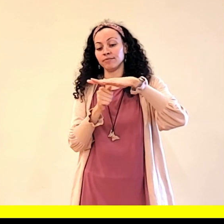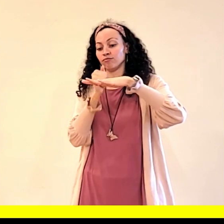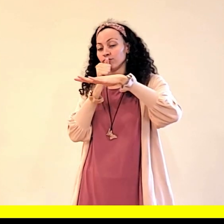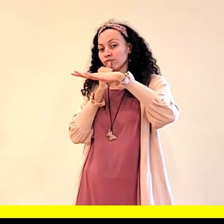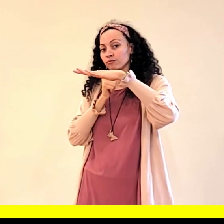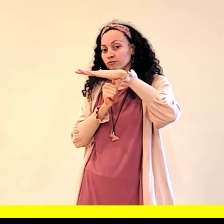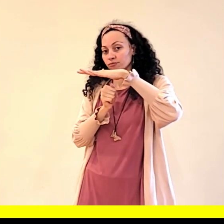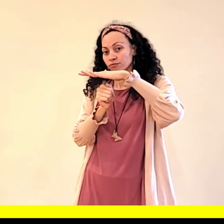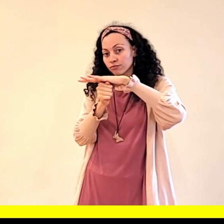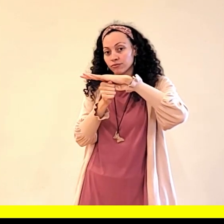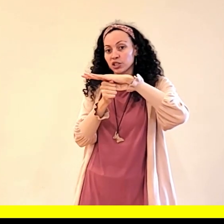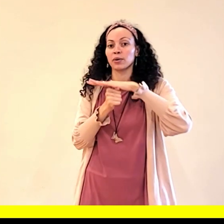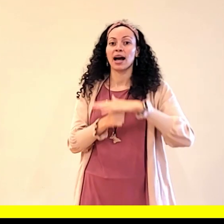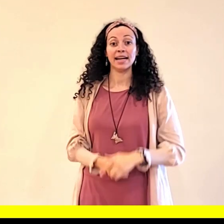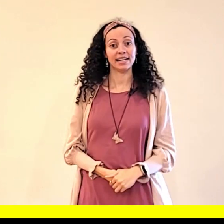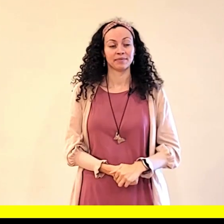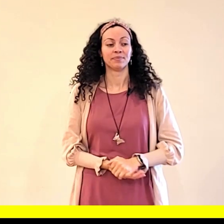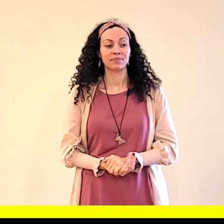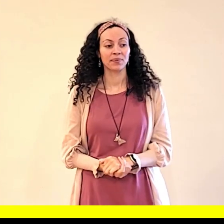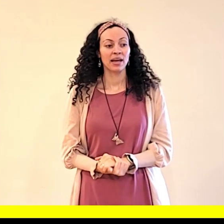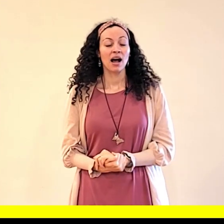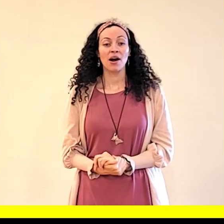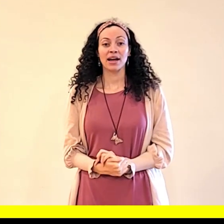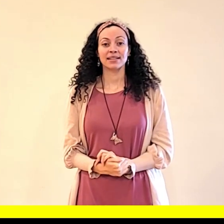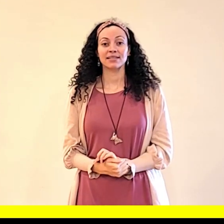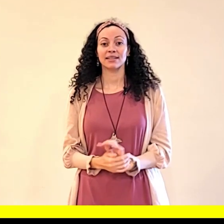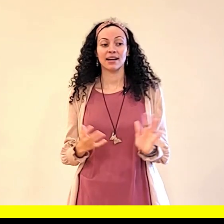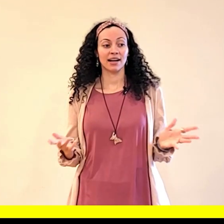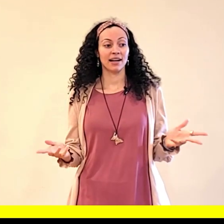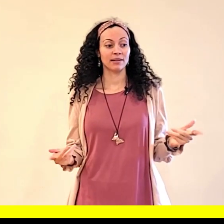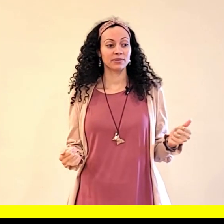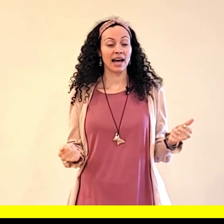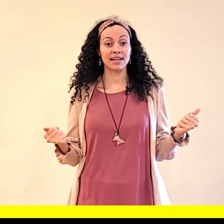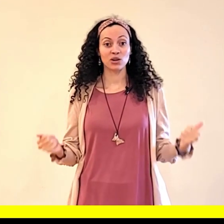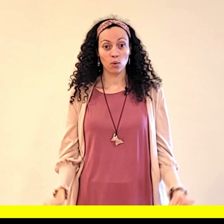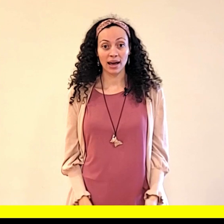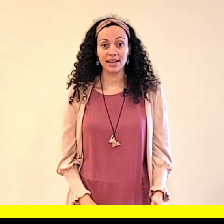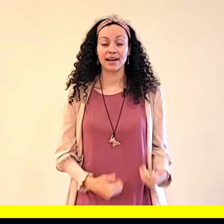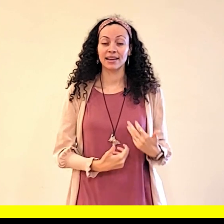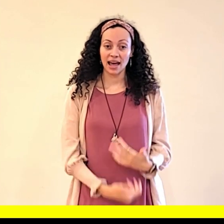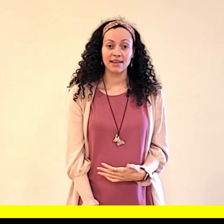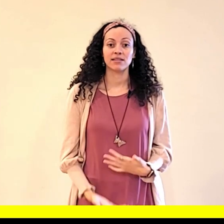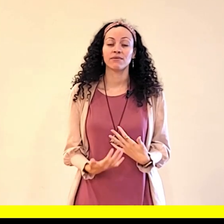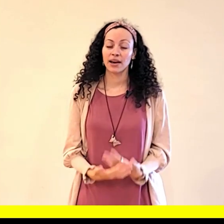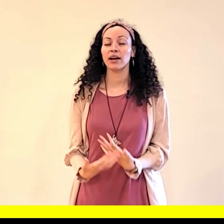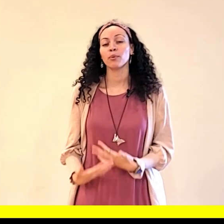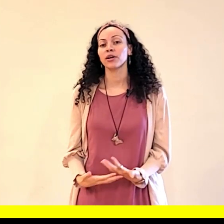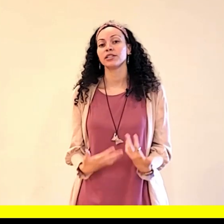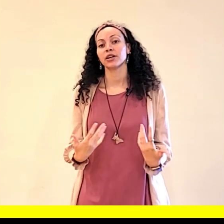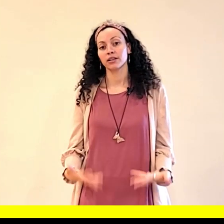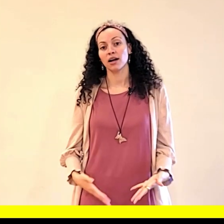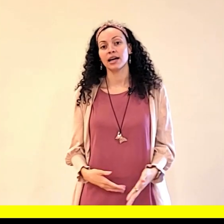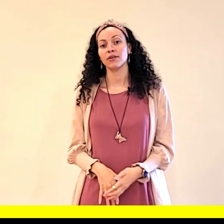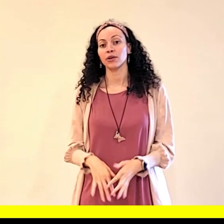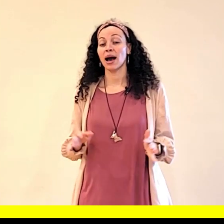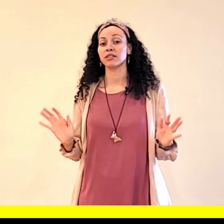hide. So we're hiding. Our next sign is quiet. Again, this is very important